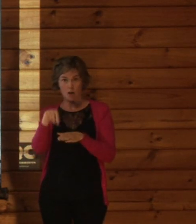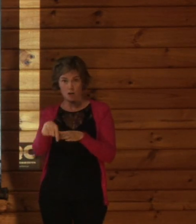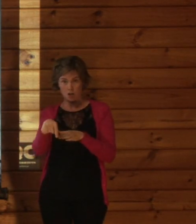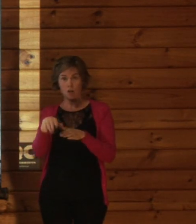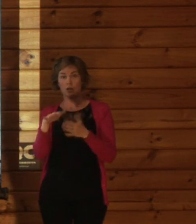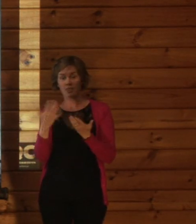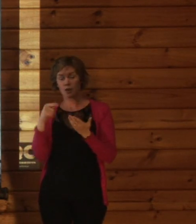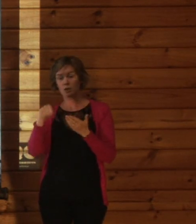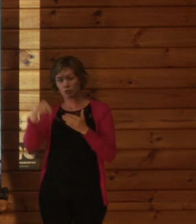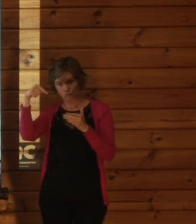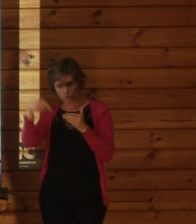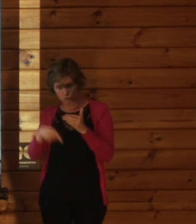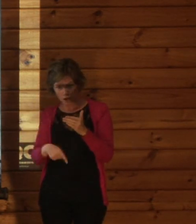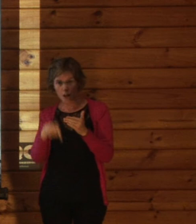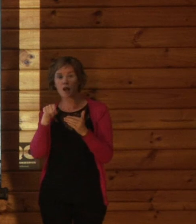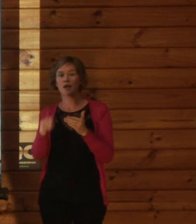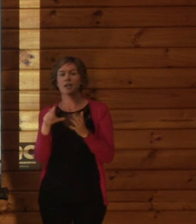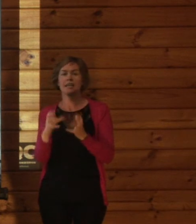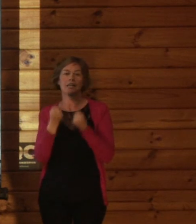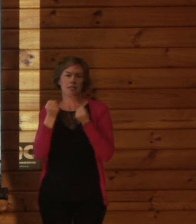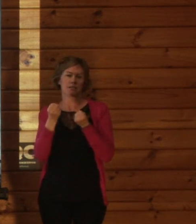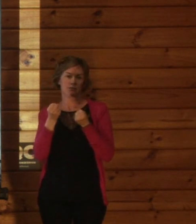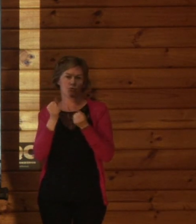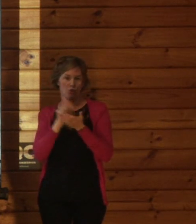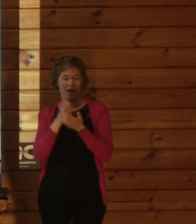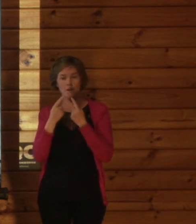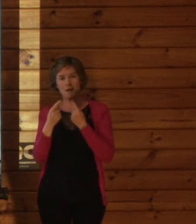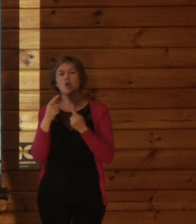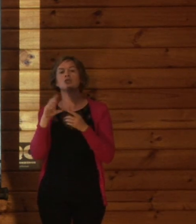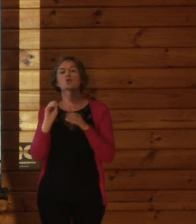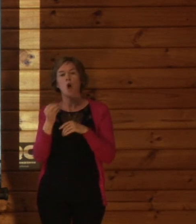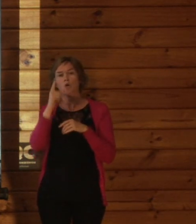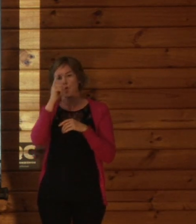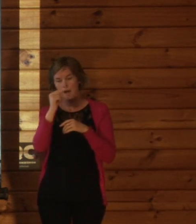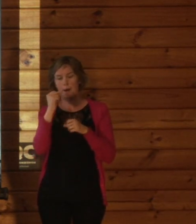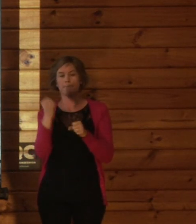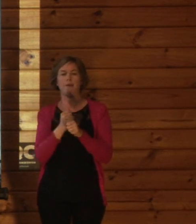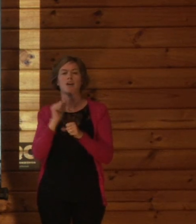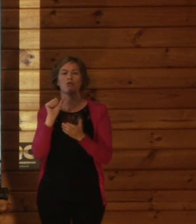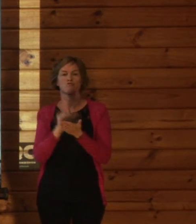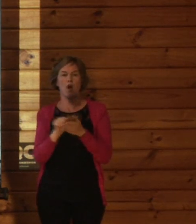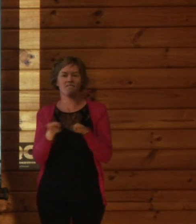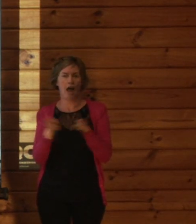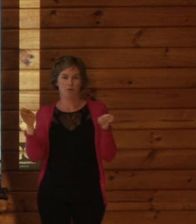get the correct foundations built. So that's what the TC was about, really, was making sure that drilling occurred. Now, if you had a